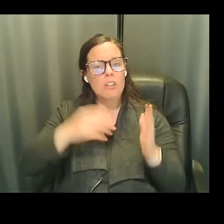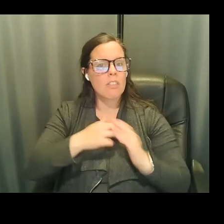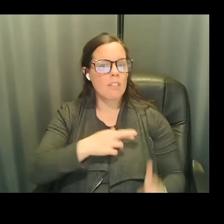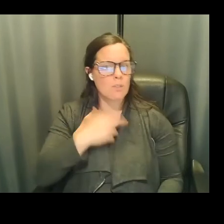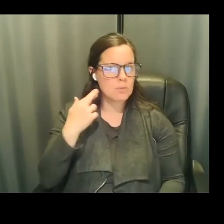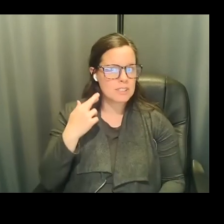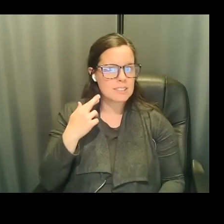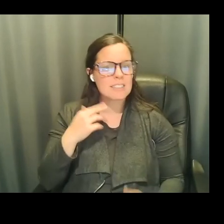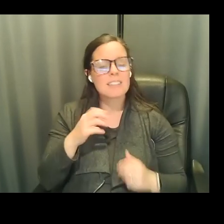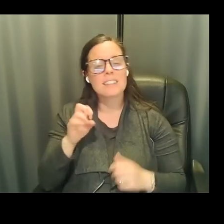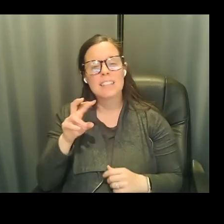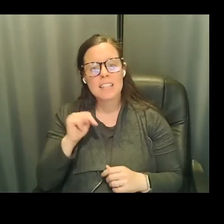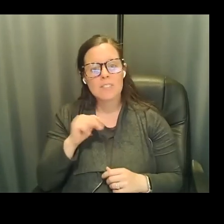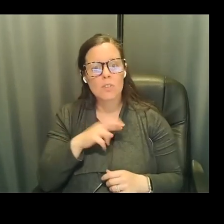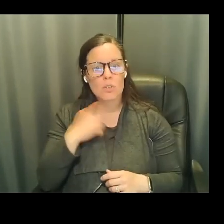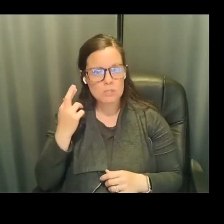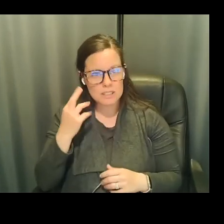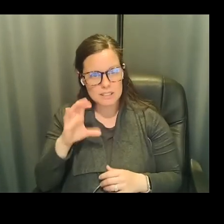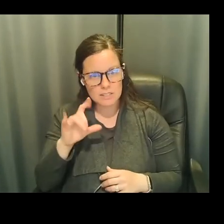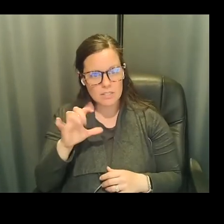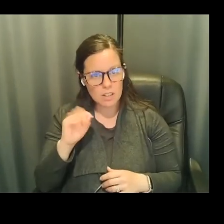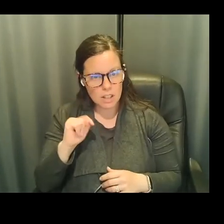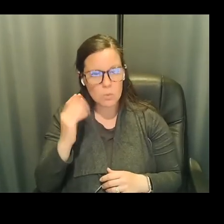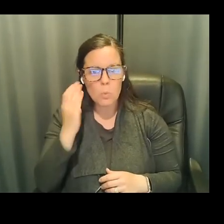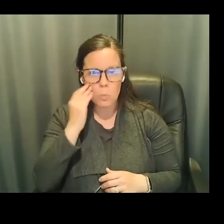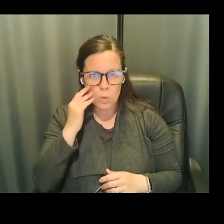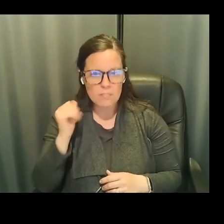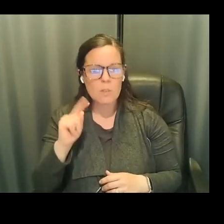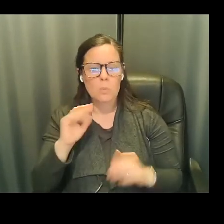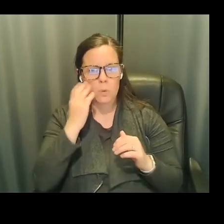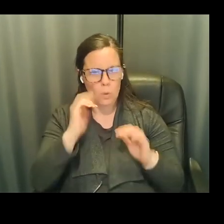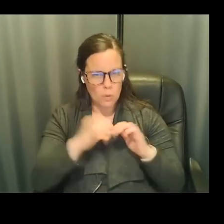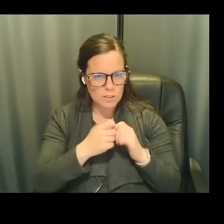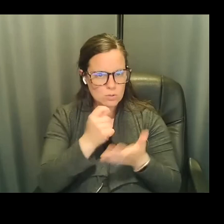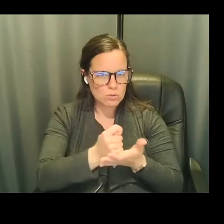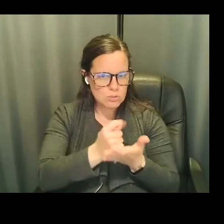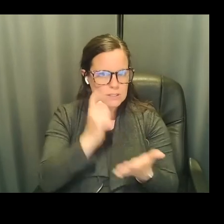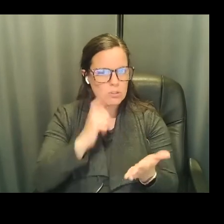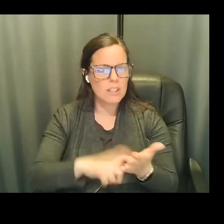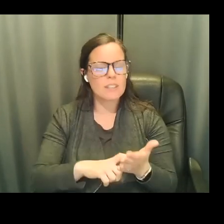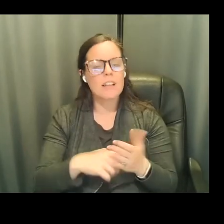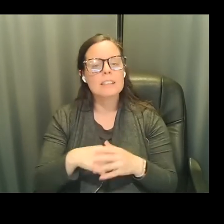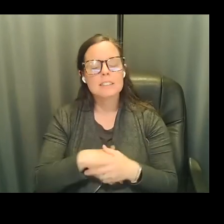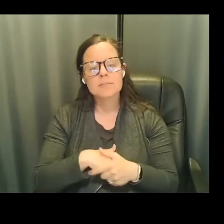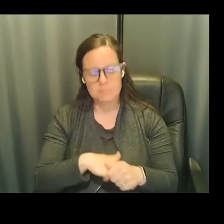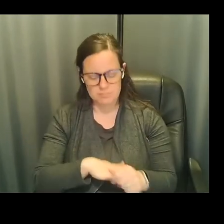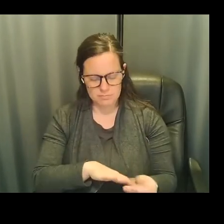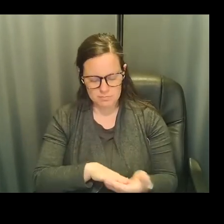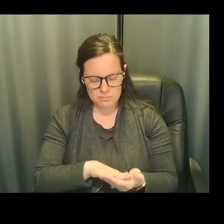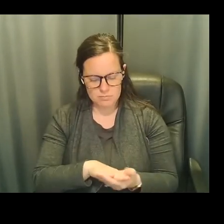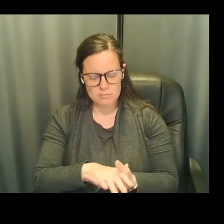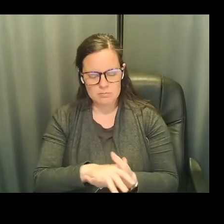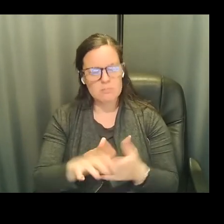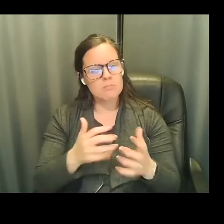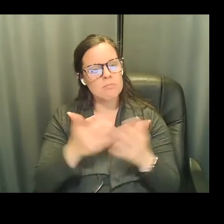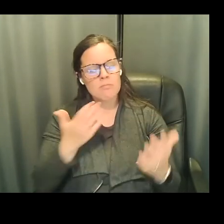of clot, we're aware of it in the medical community. We know how to treat it. We know how to recognize it. And there are a lot of good treatment